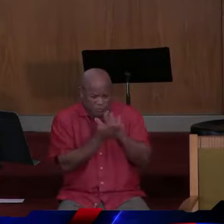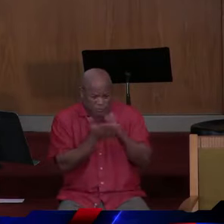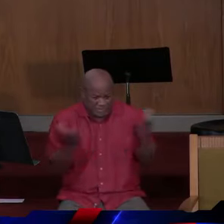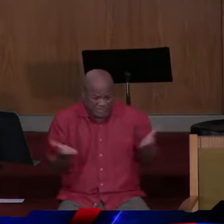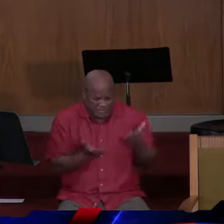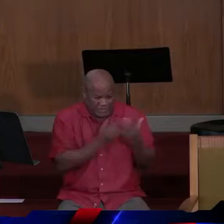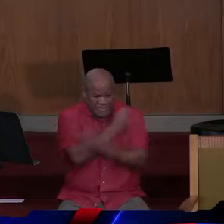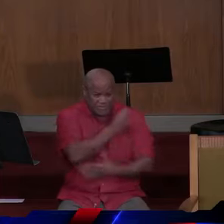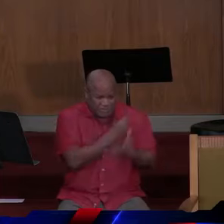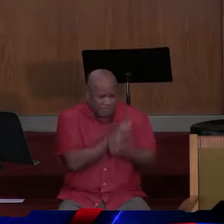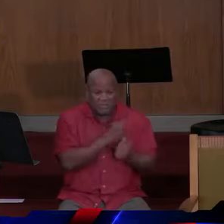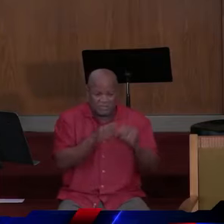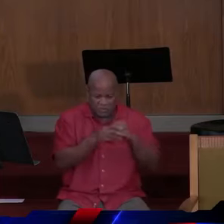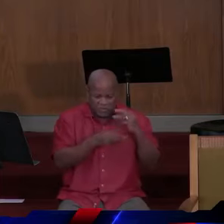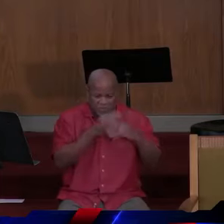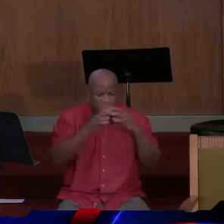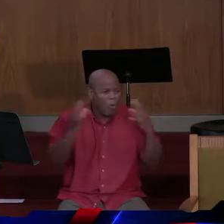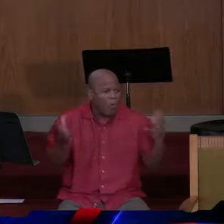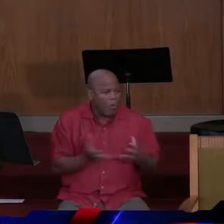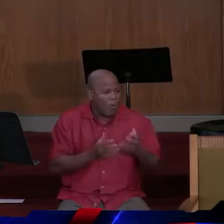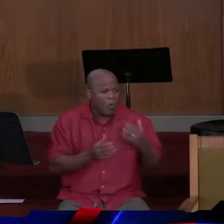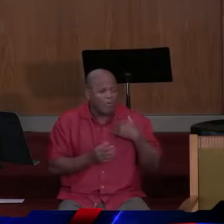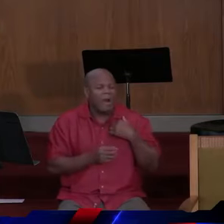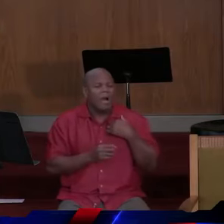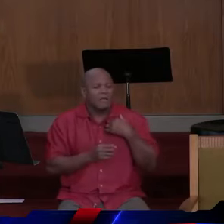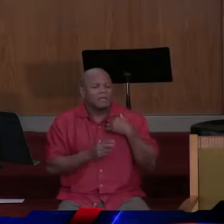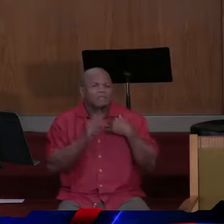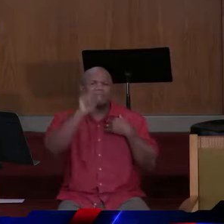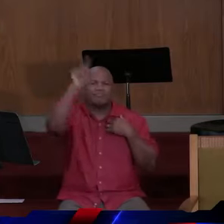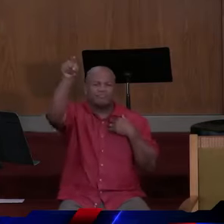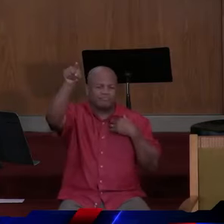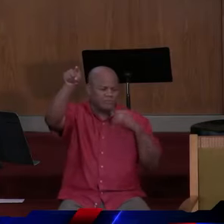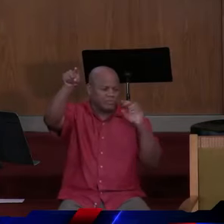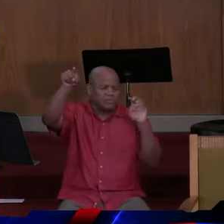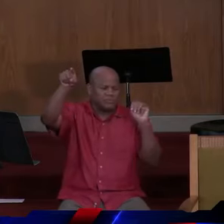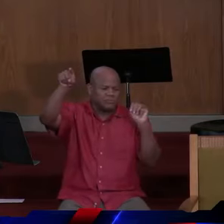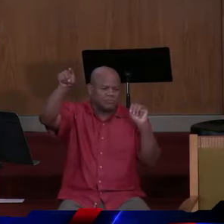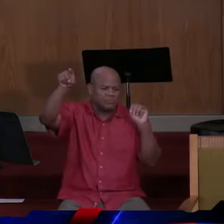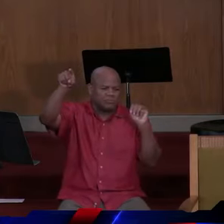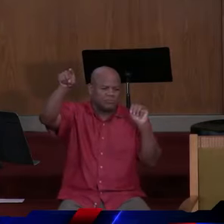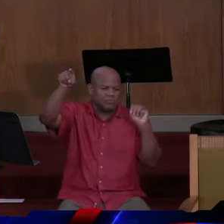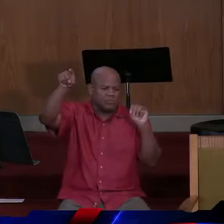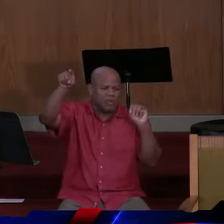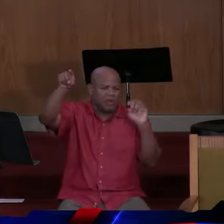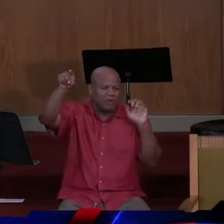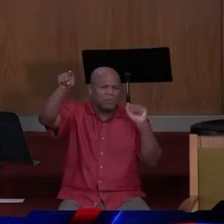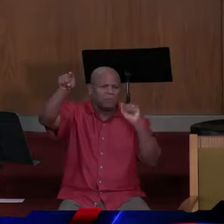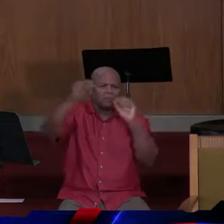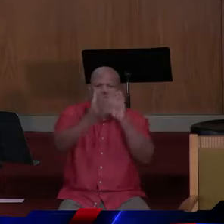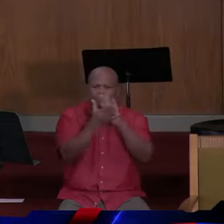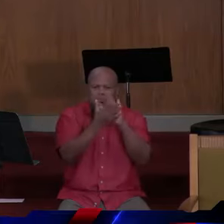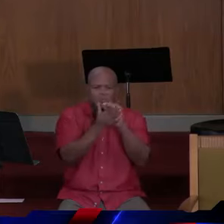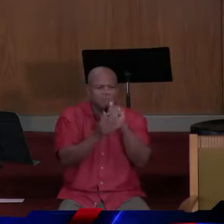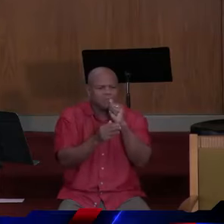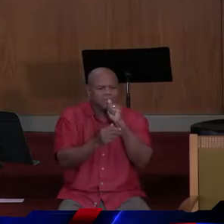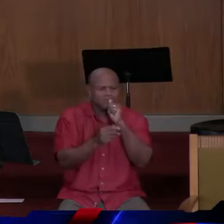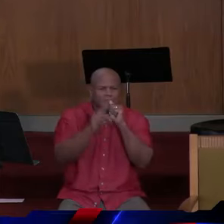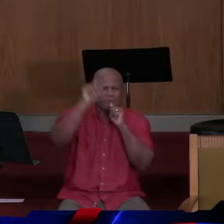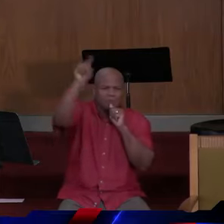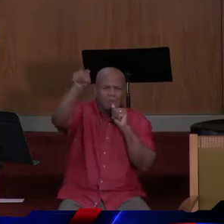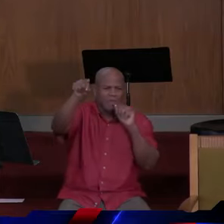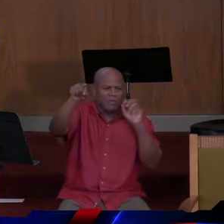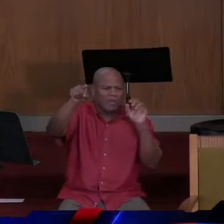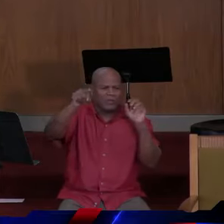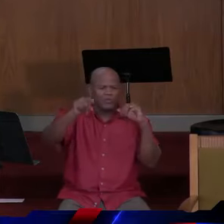world. My alma mater, University of Washington, their motto is Lux Sit. That's Latin for it. That's